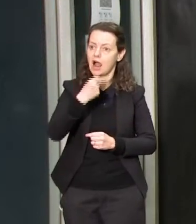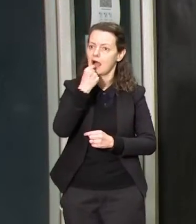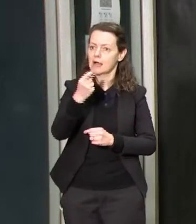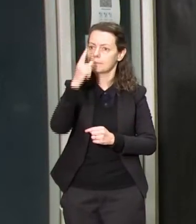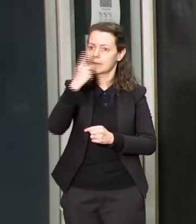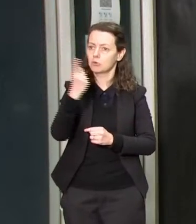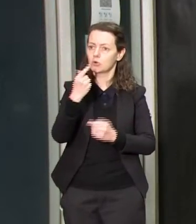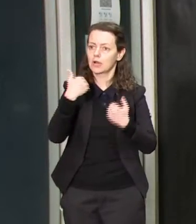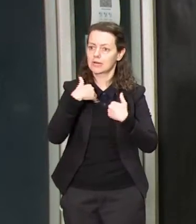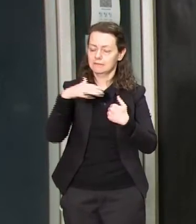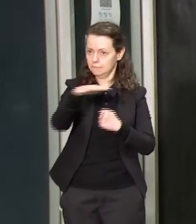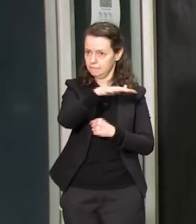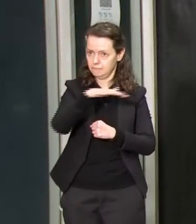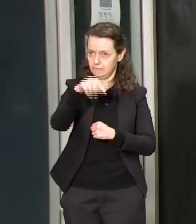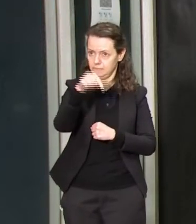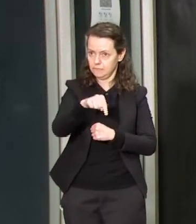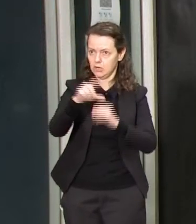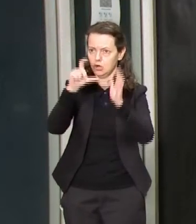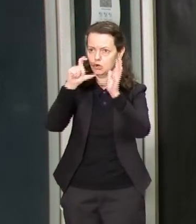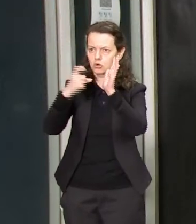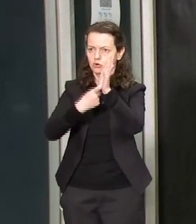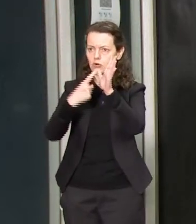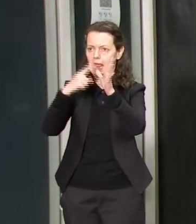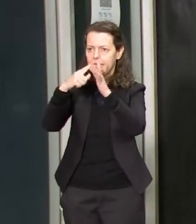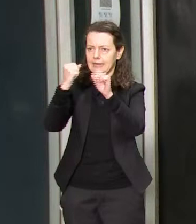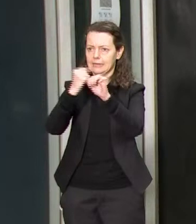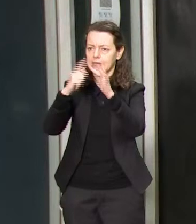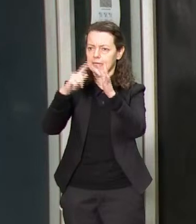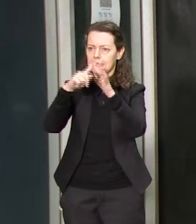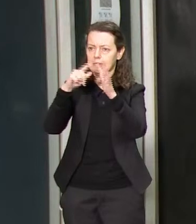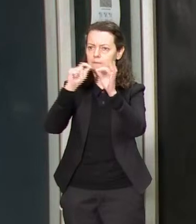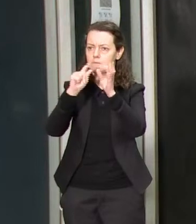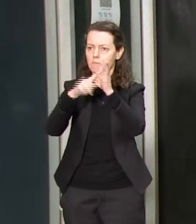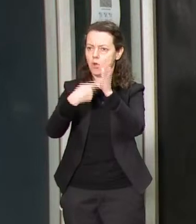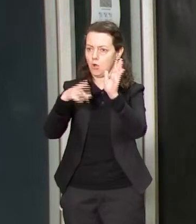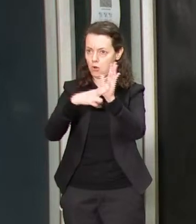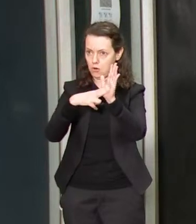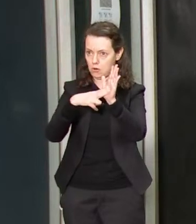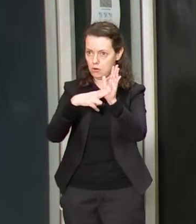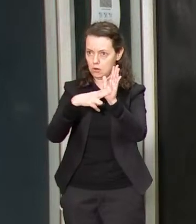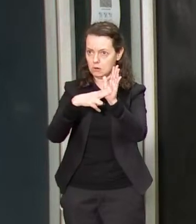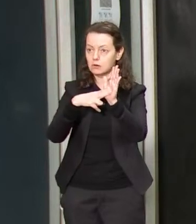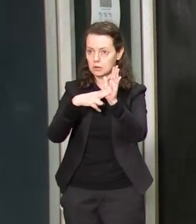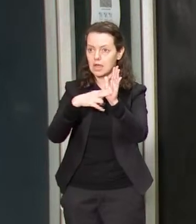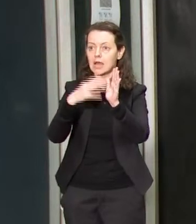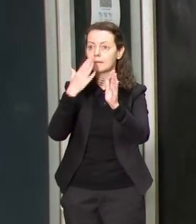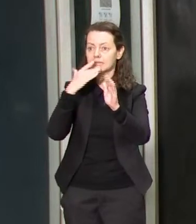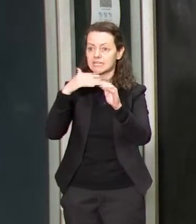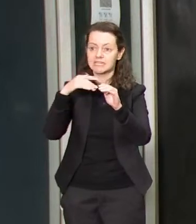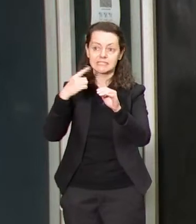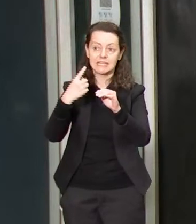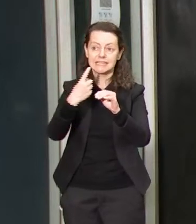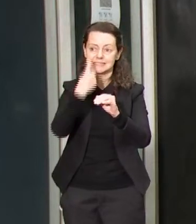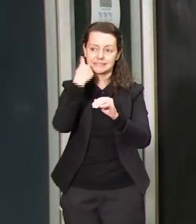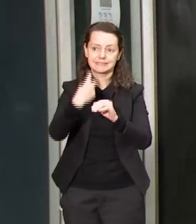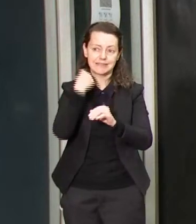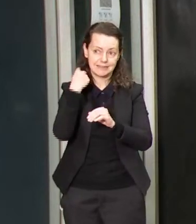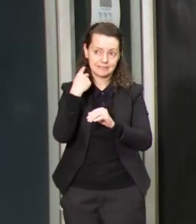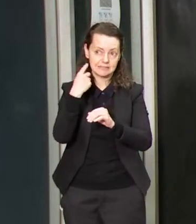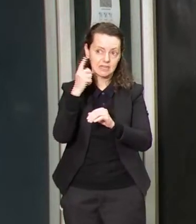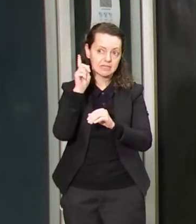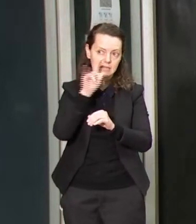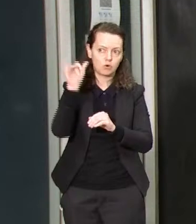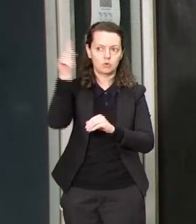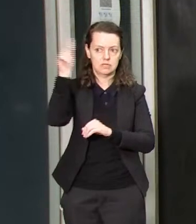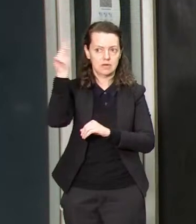of Victorians is this: if you live in the Craigieburn area and did not go and get tested yesterday,